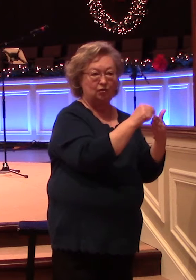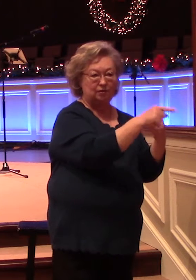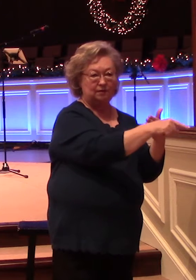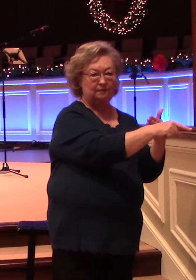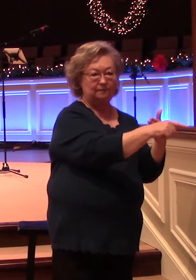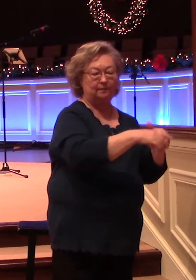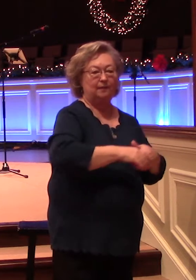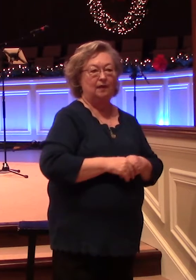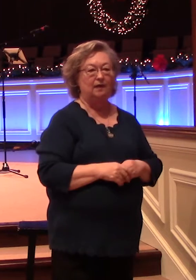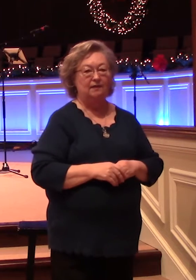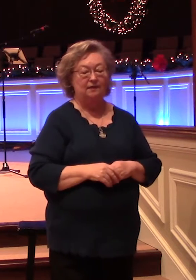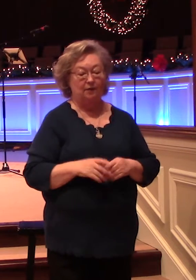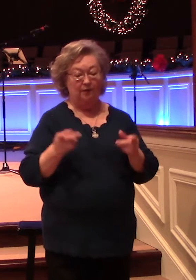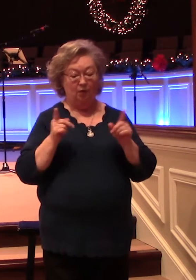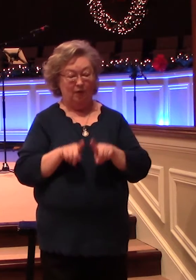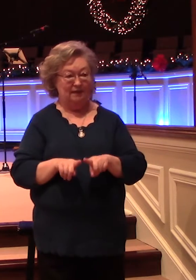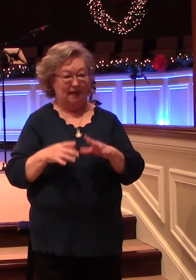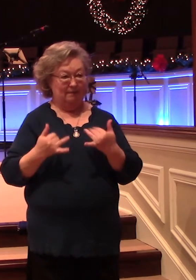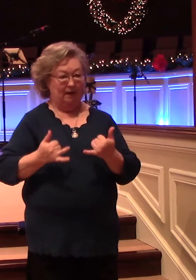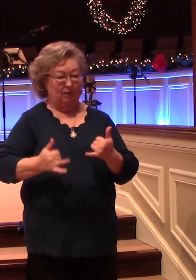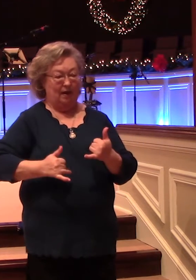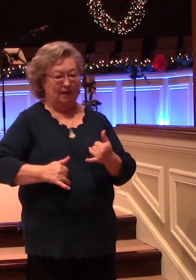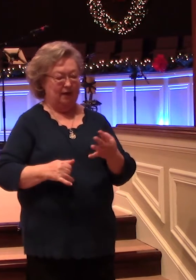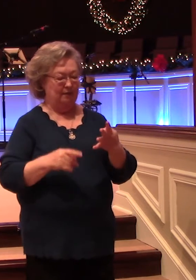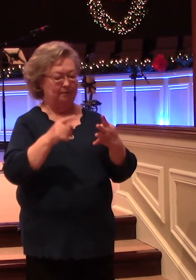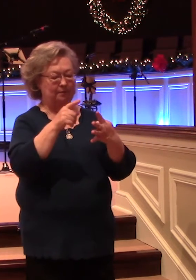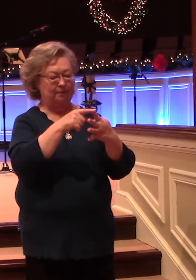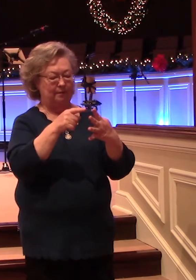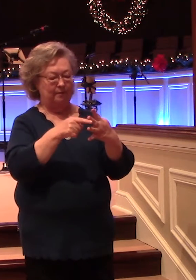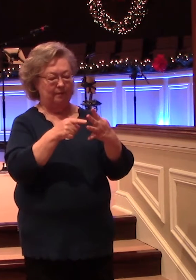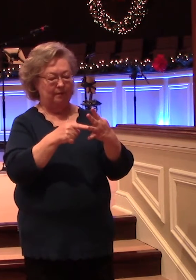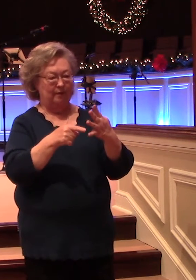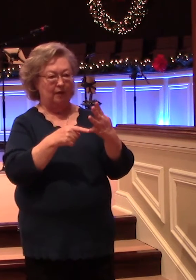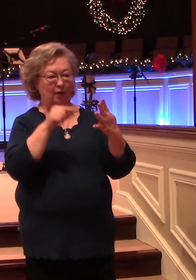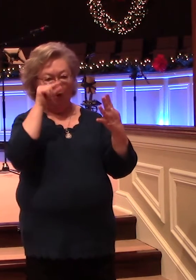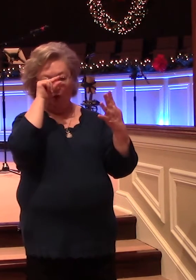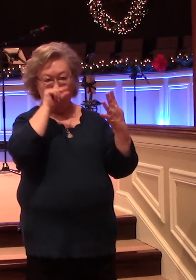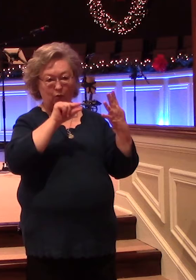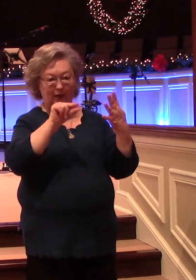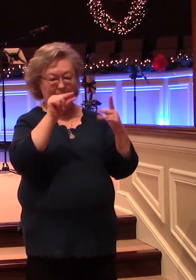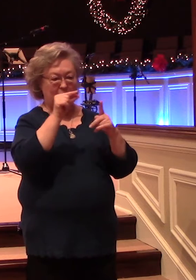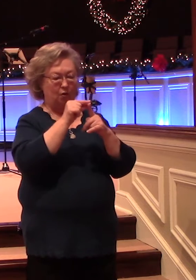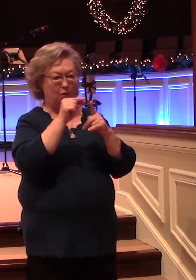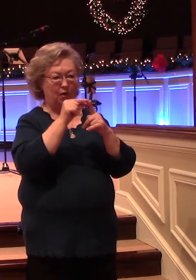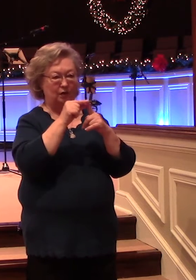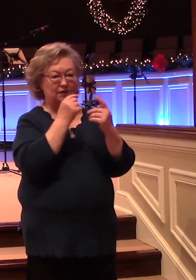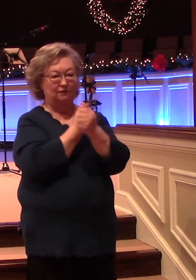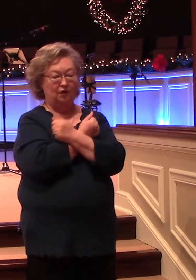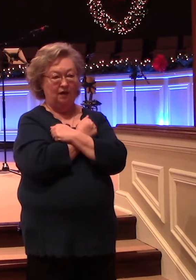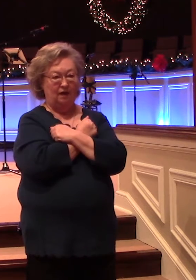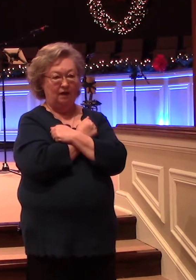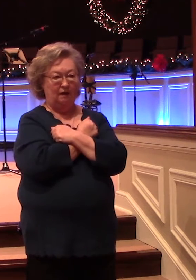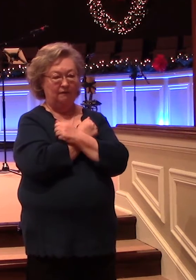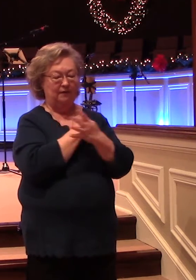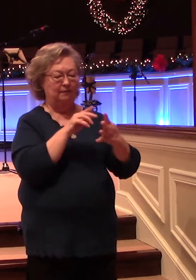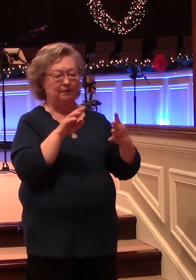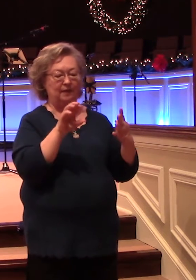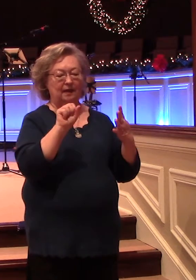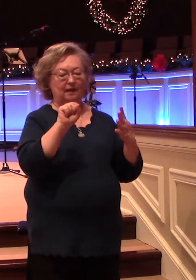four words for love in Koine Greek in the first century. There's storge, and that speaks of family love.